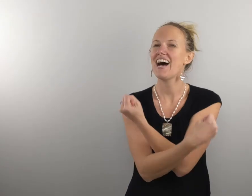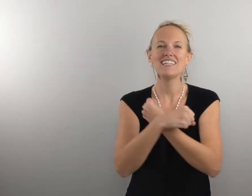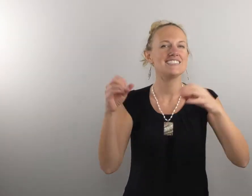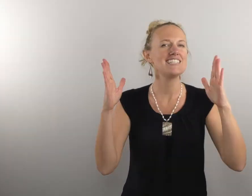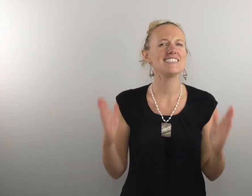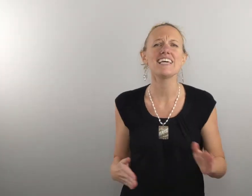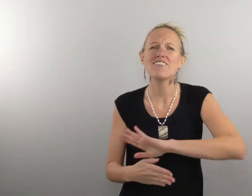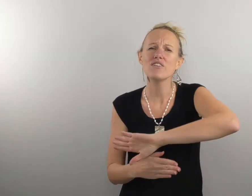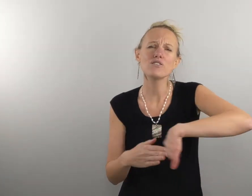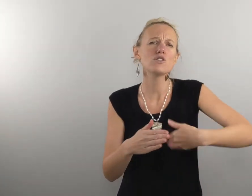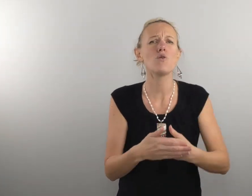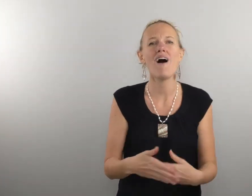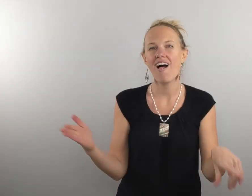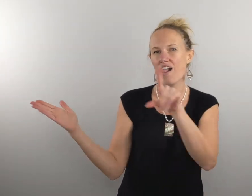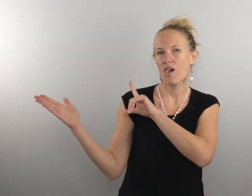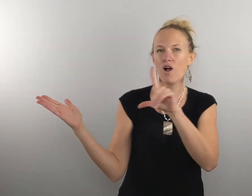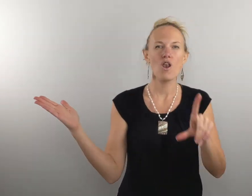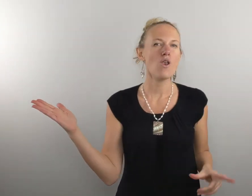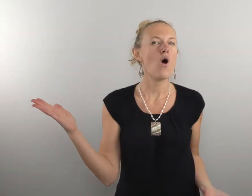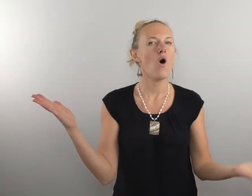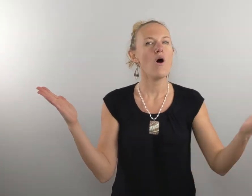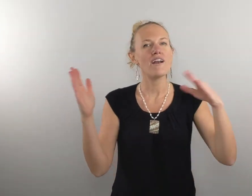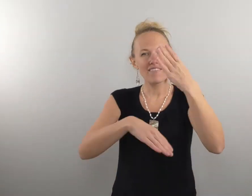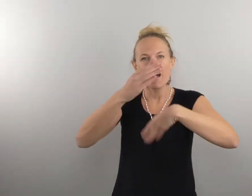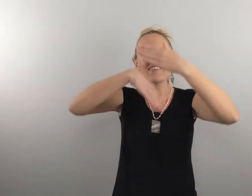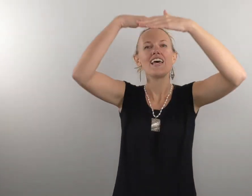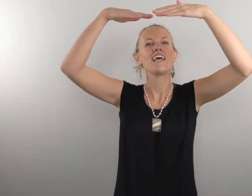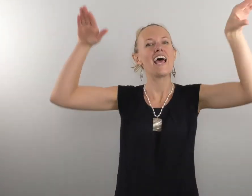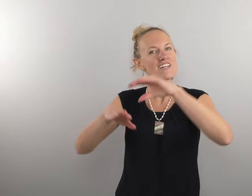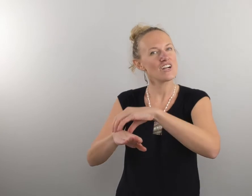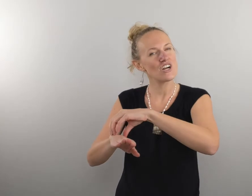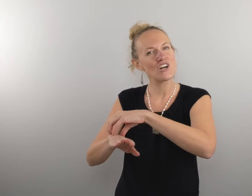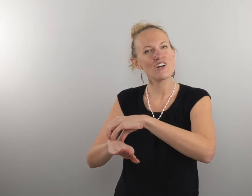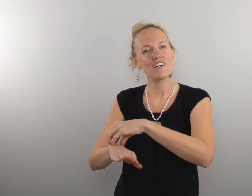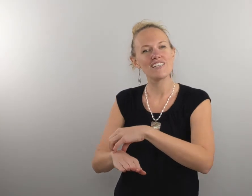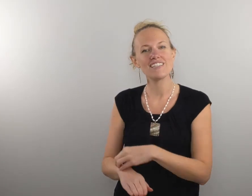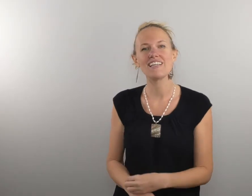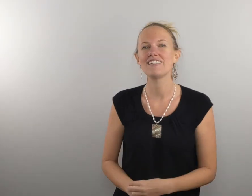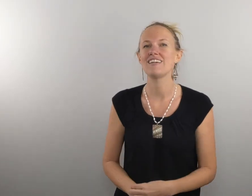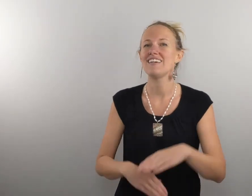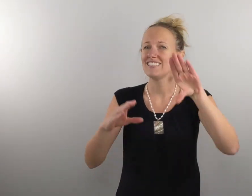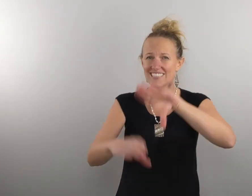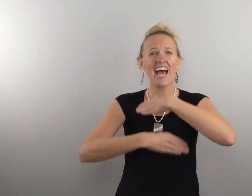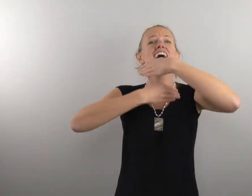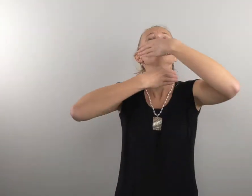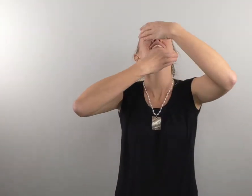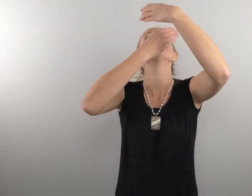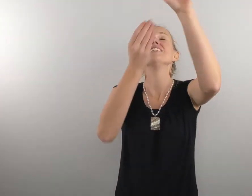Jesus is Savior to all, Lord of heaven and earth. We will shout to